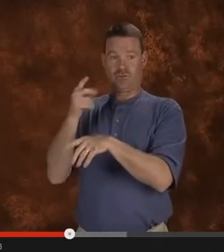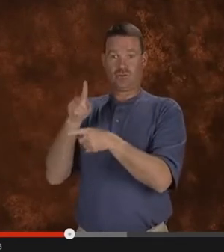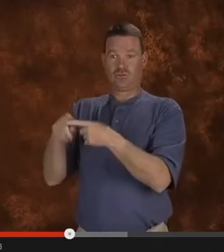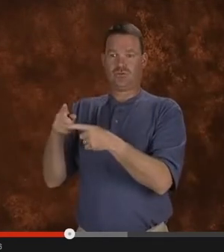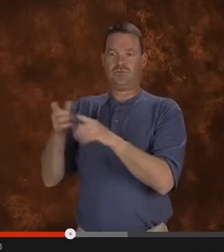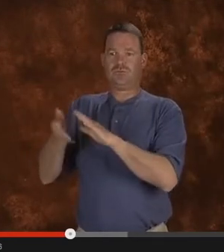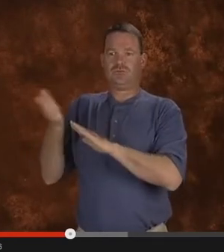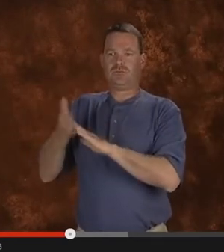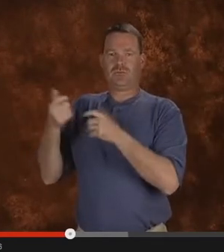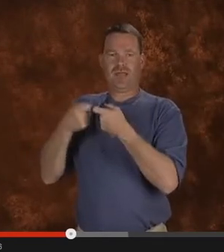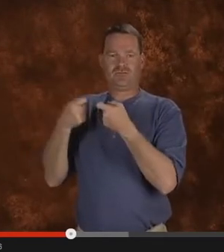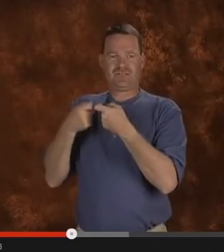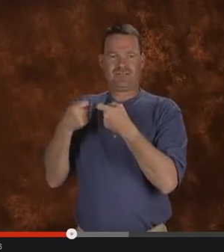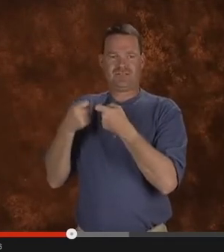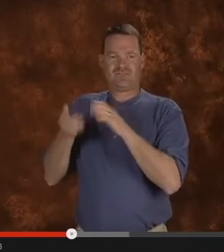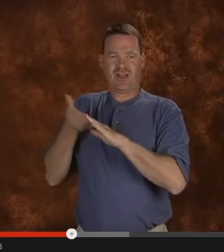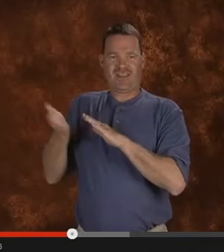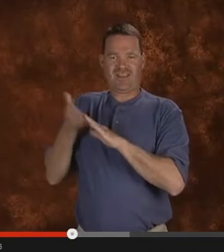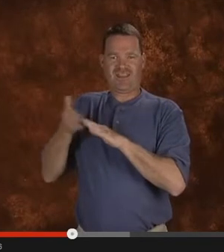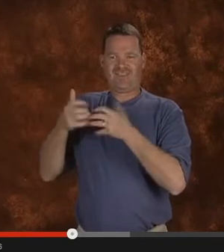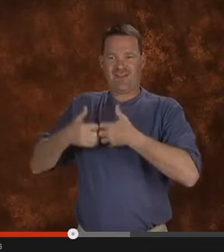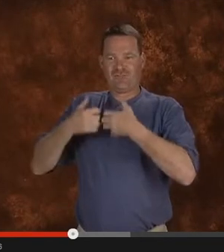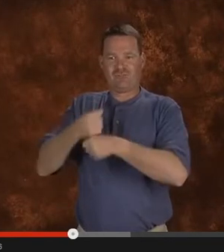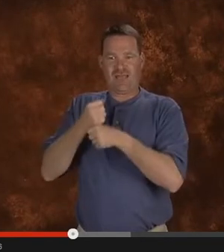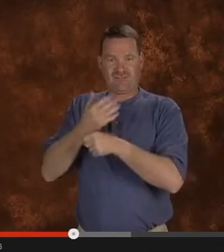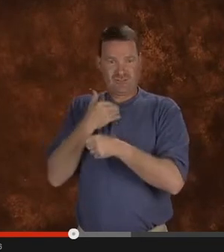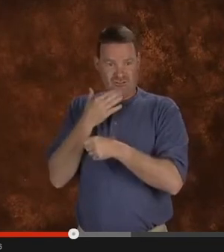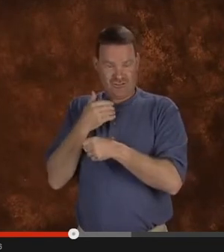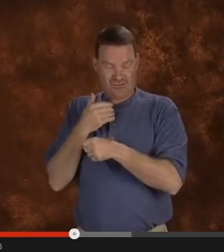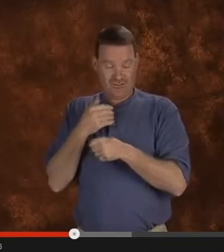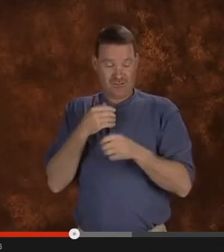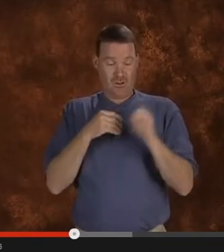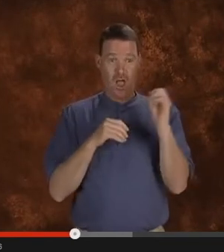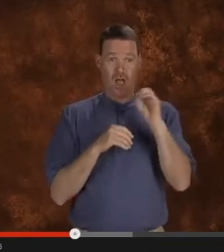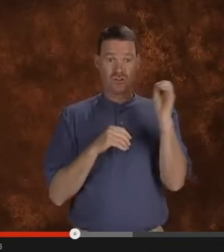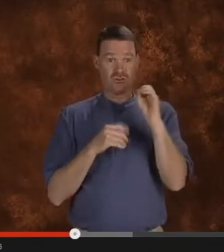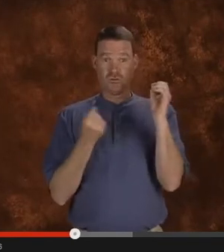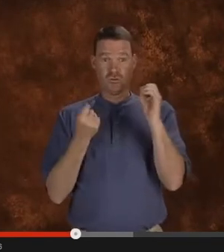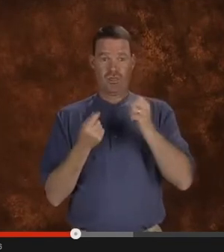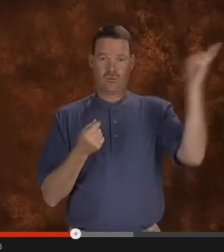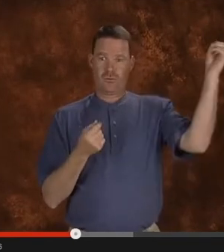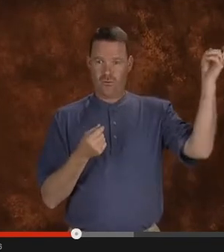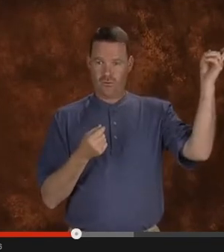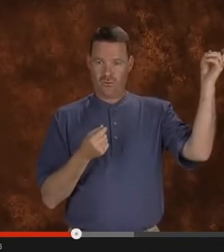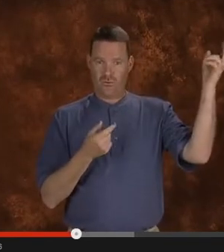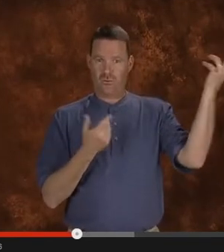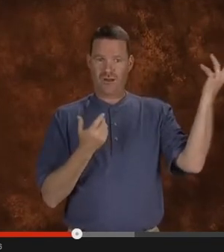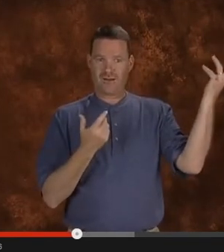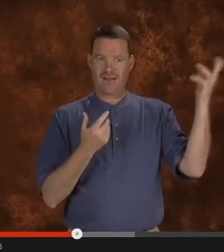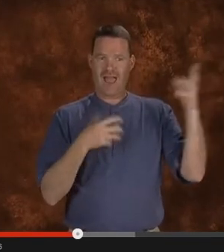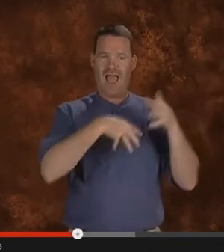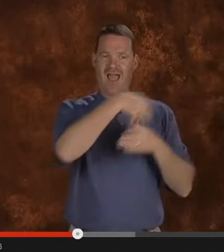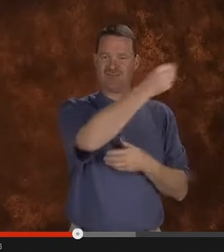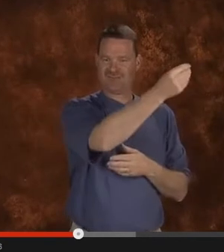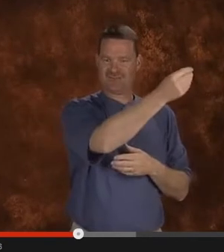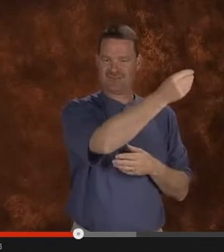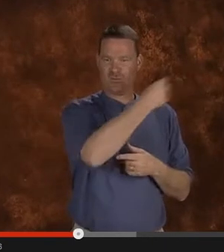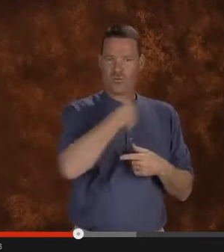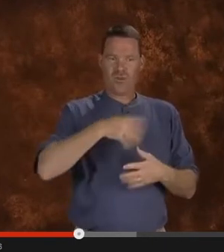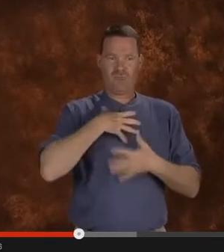The factory will take the hydrogen away and use it for almost like electricity to kind of make the food factory run.